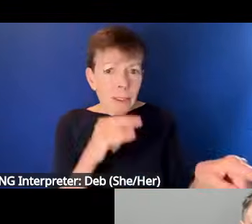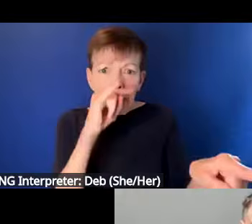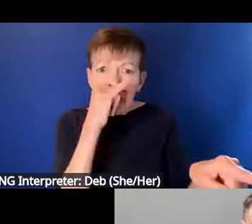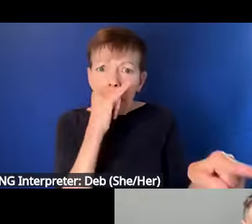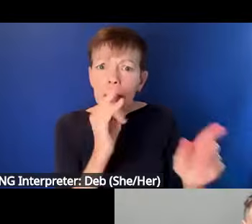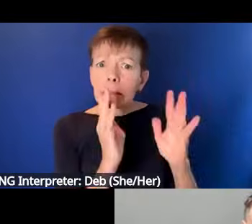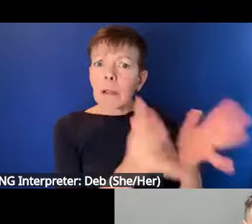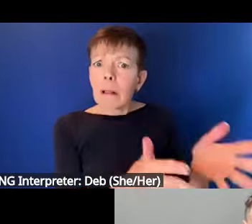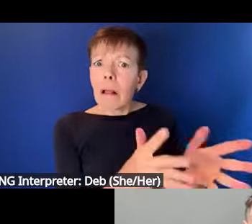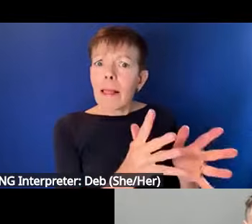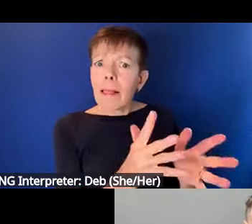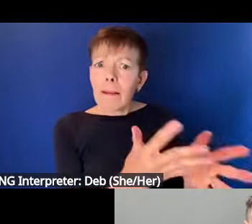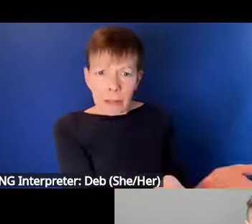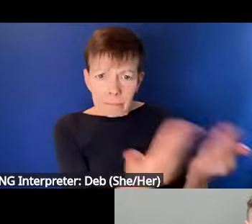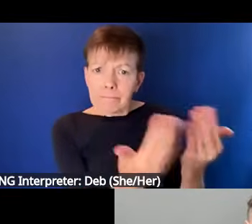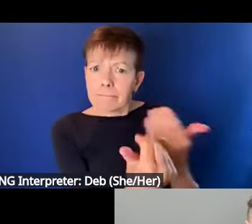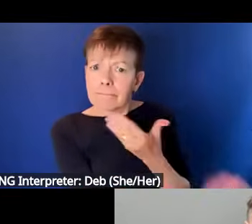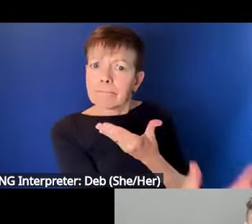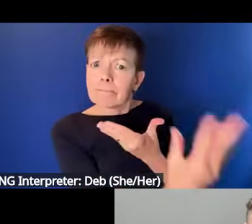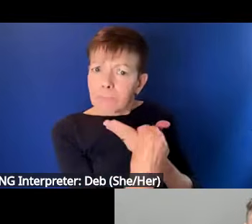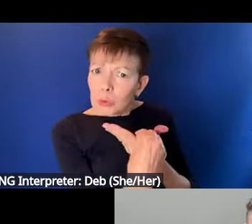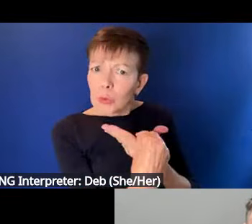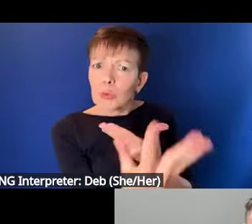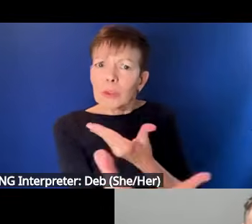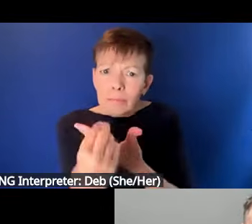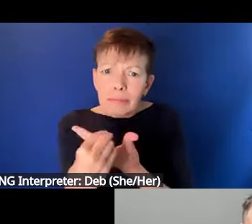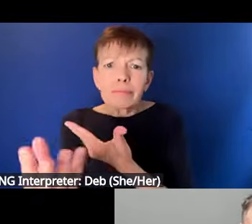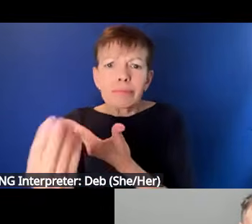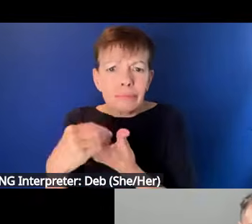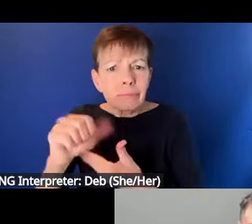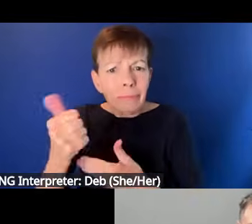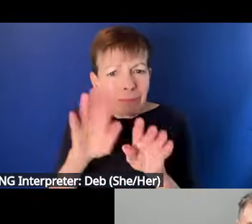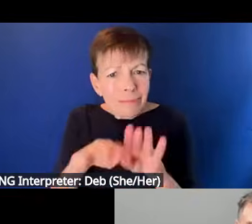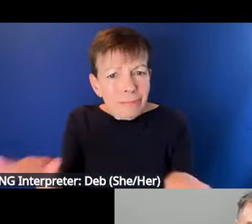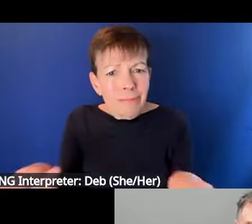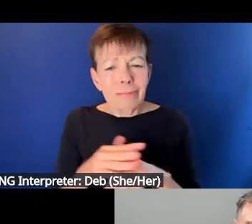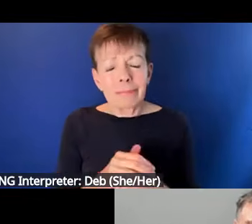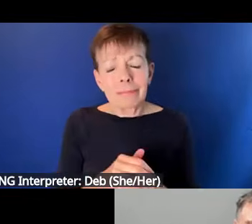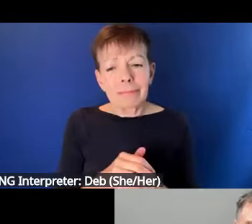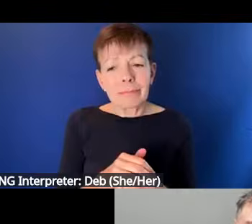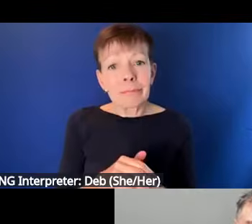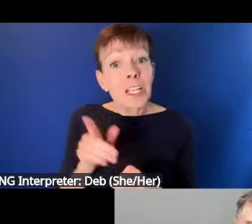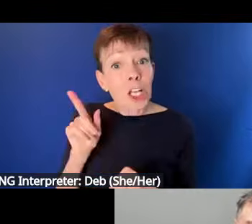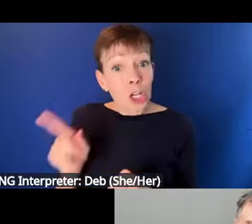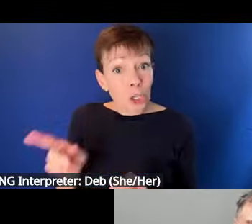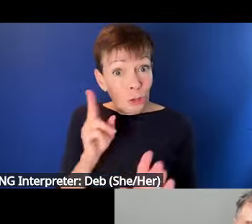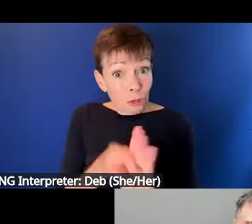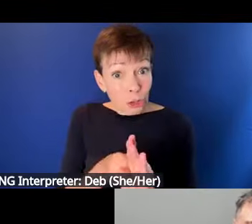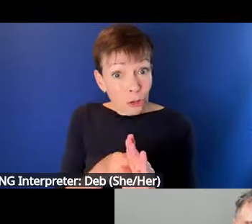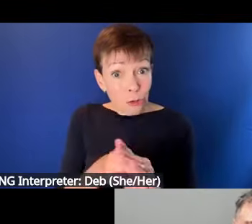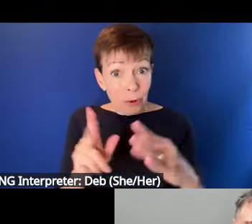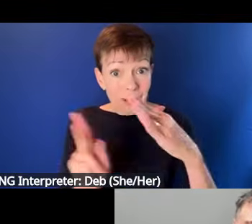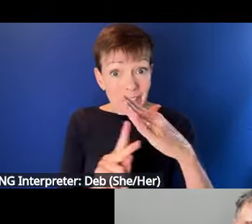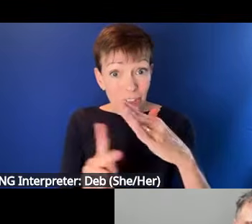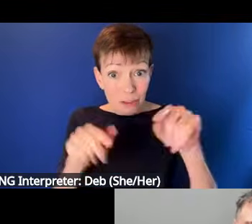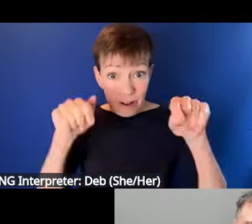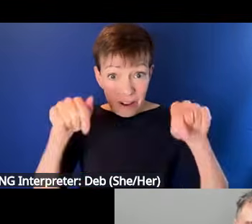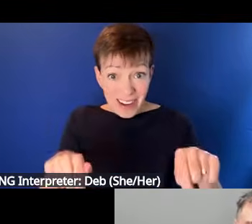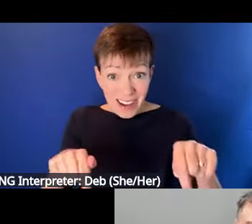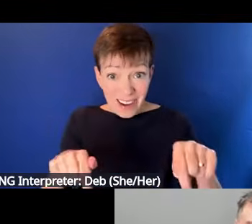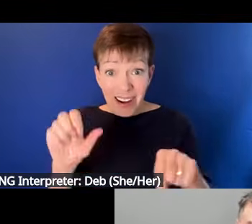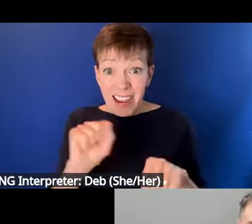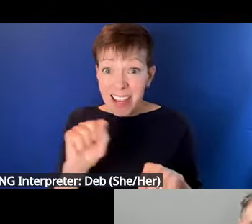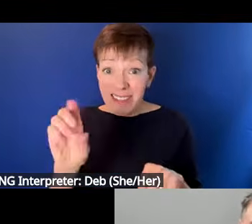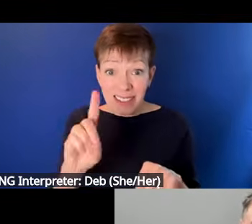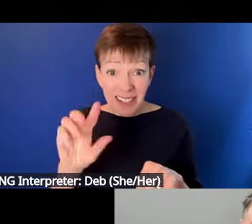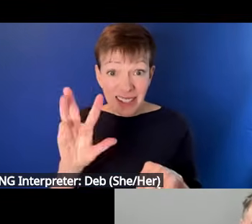best to include them. Now, when she joined kindergarten in ST61, everything changed.